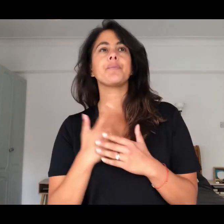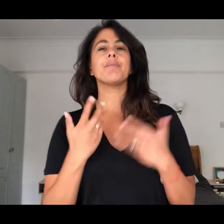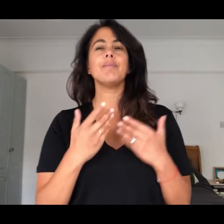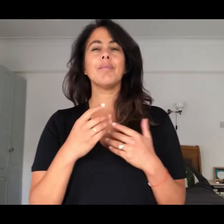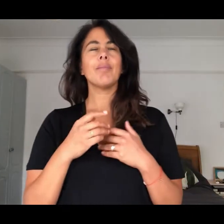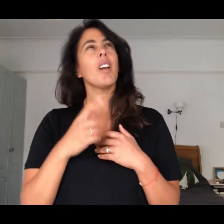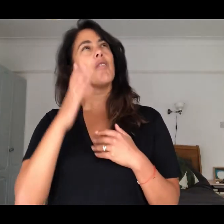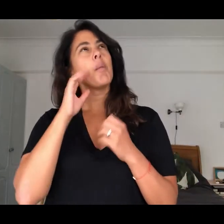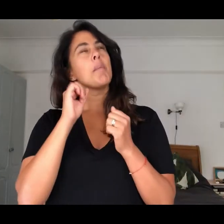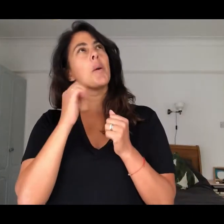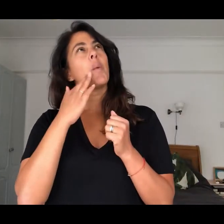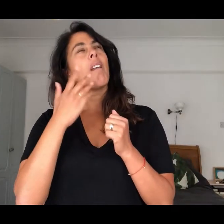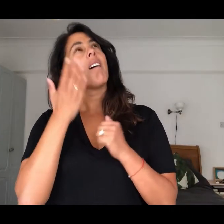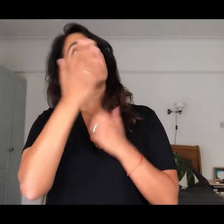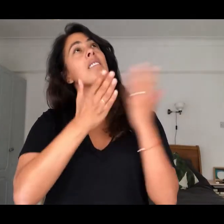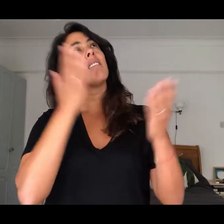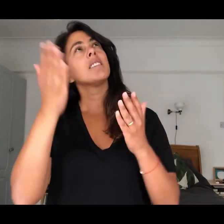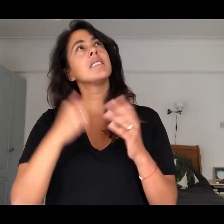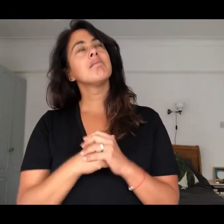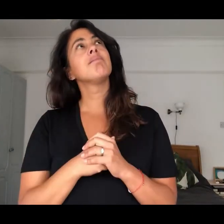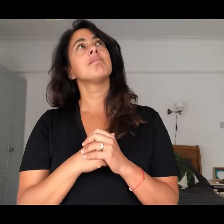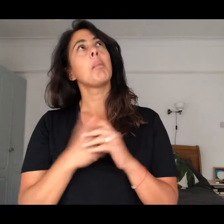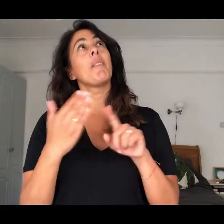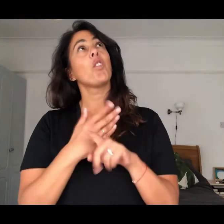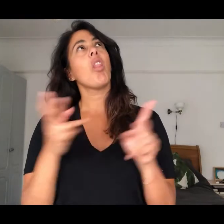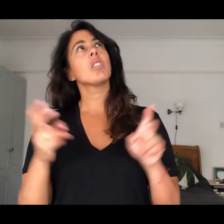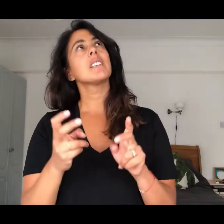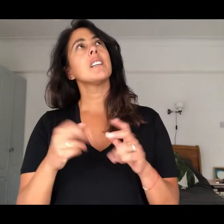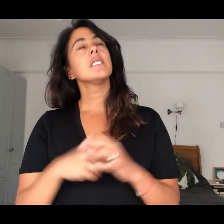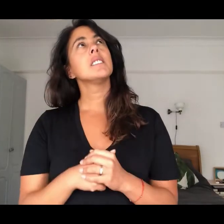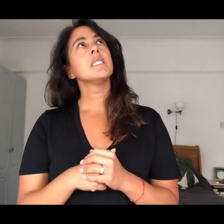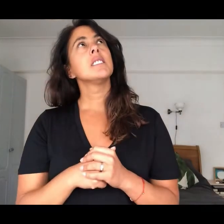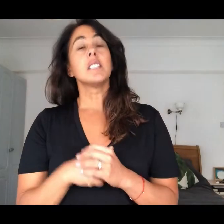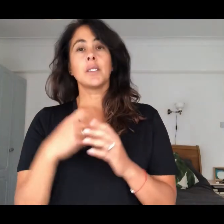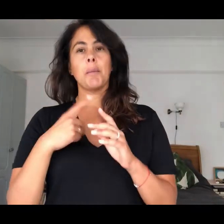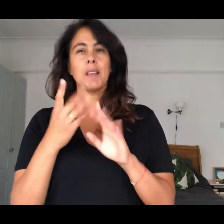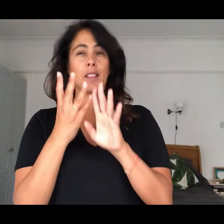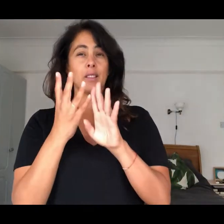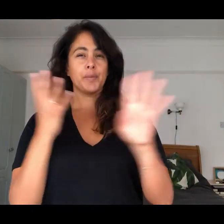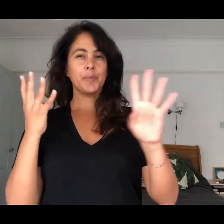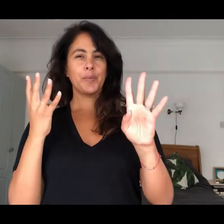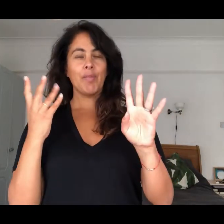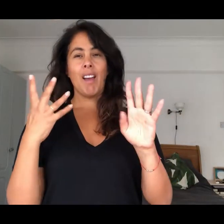I waited patiently in the queue. The olden days when I used to go out.